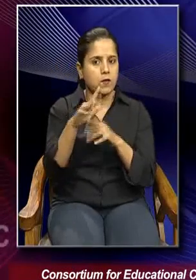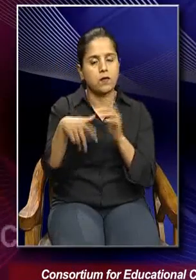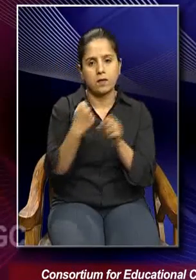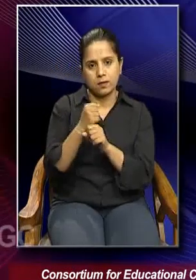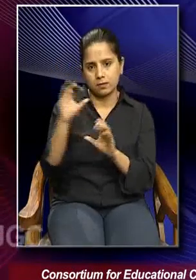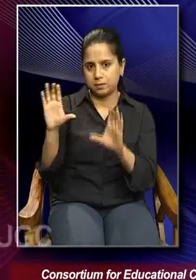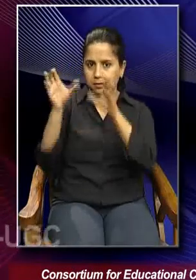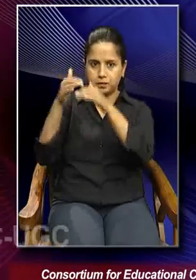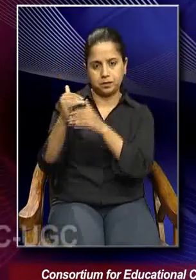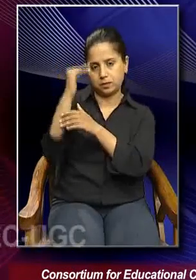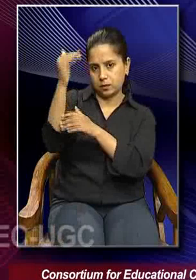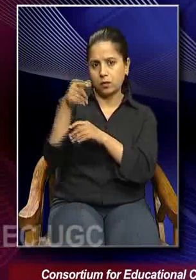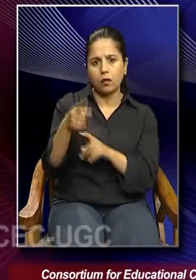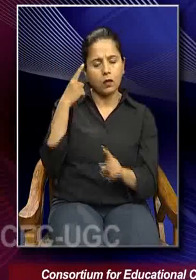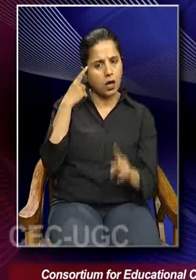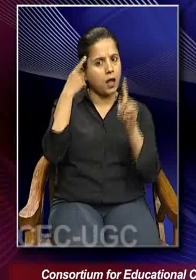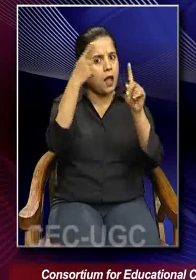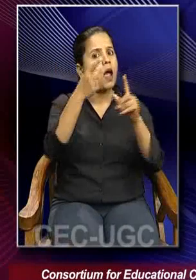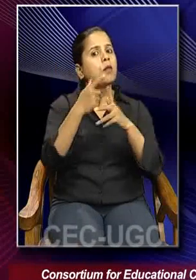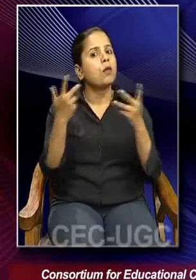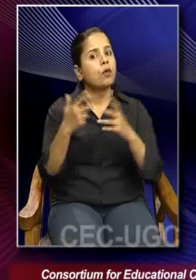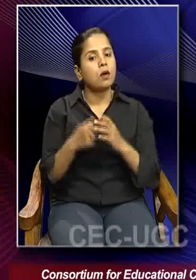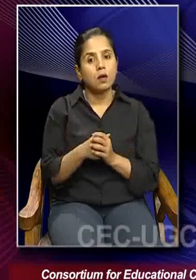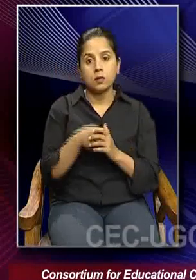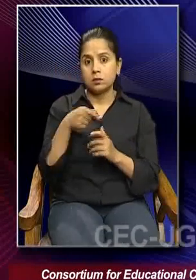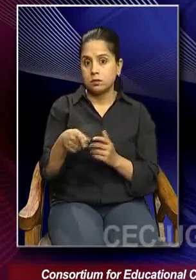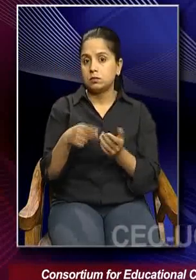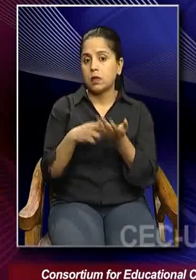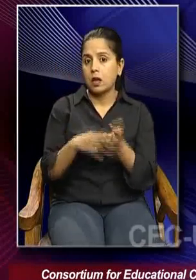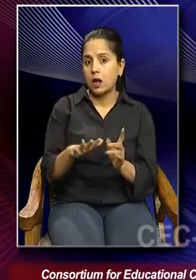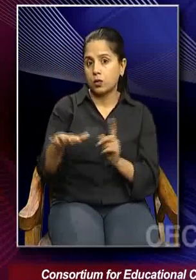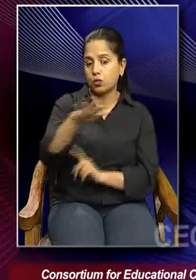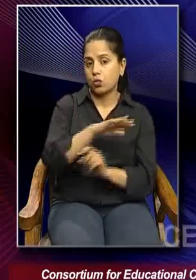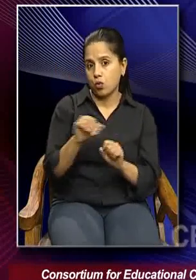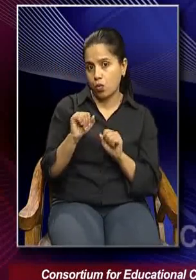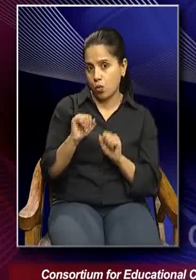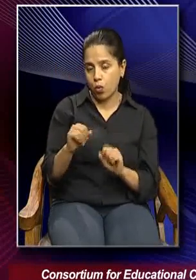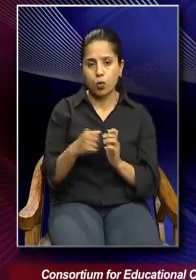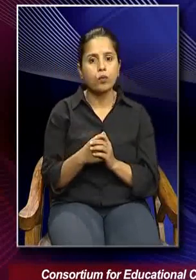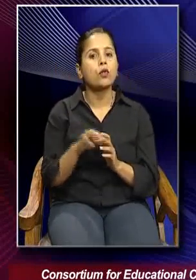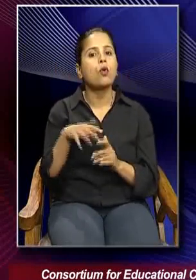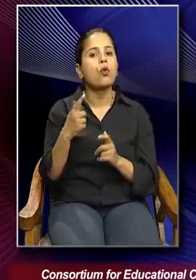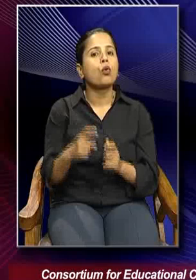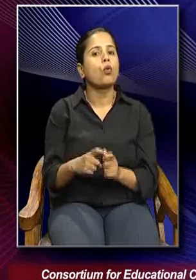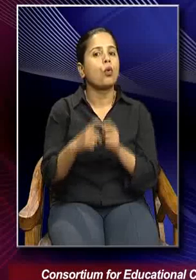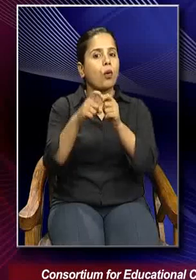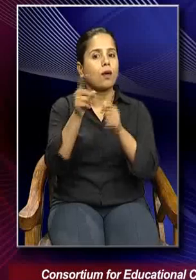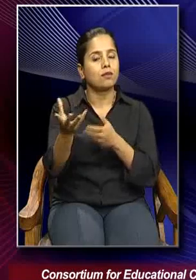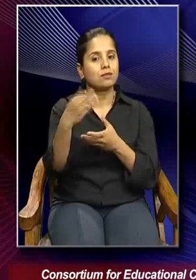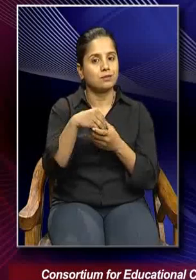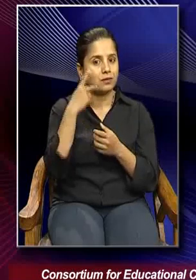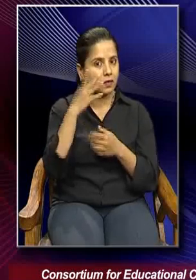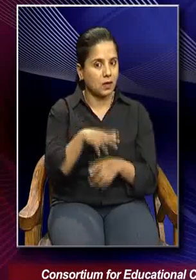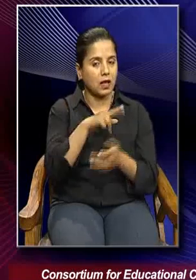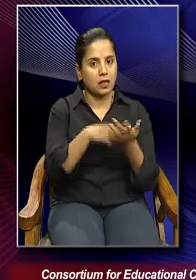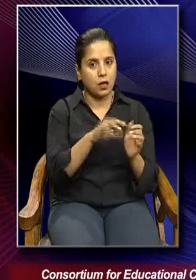Fine, so the ultimate aim here of Prakriti, or the gunas which are part of the Prakriti, or